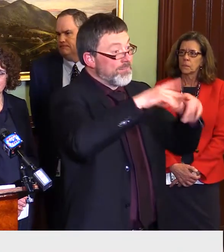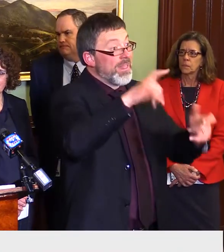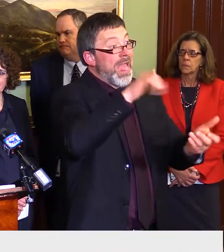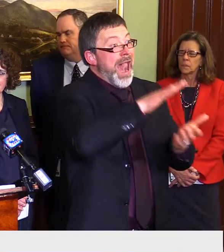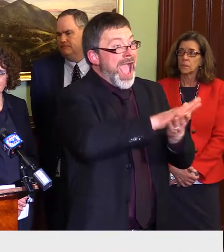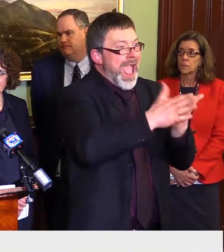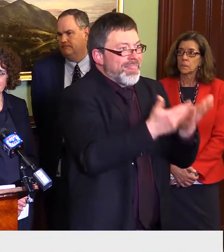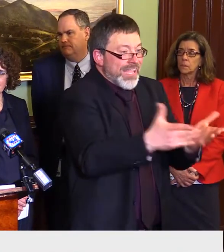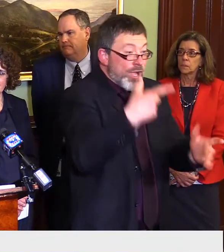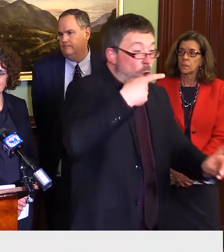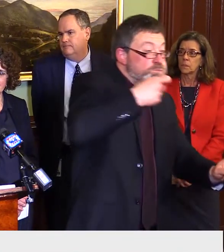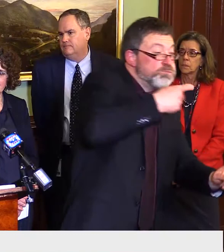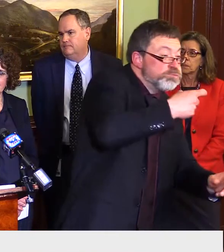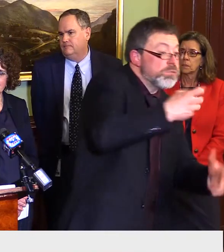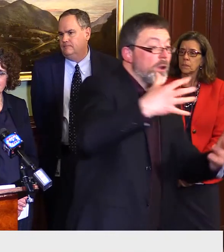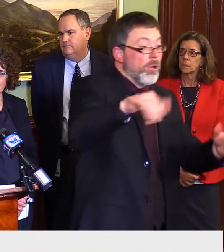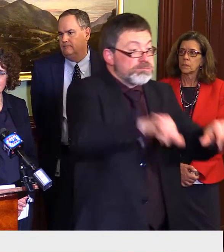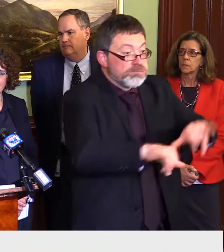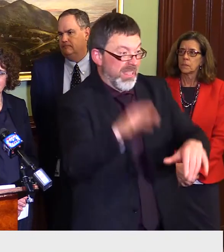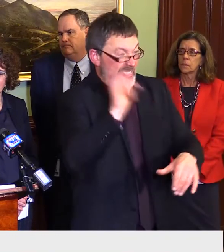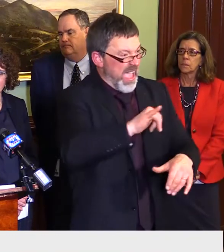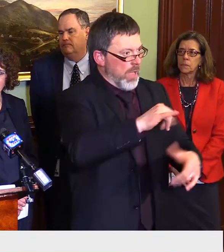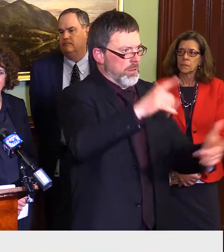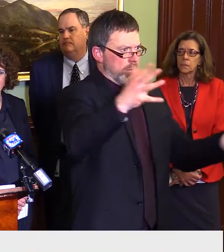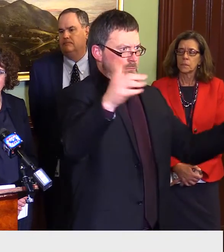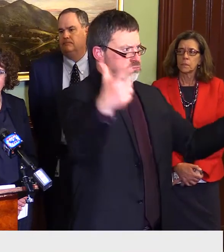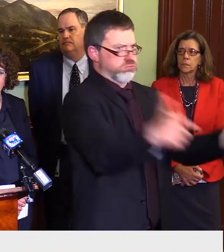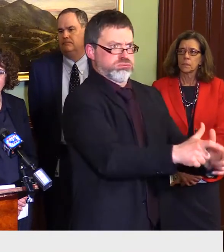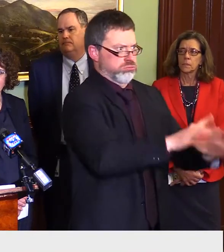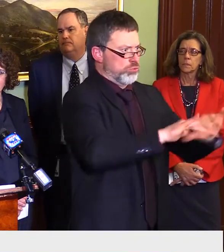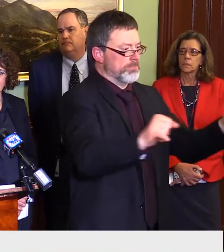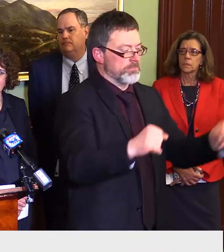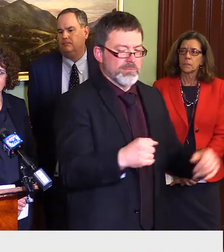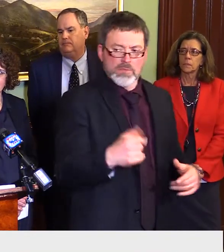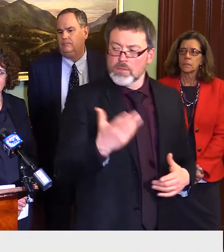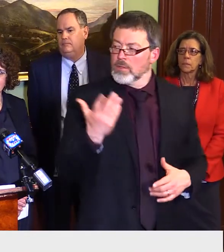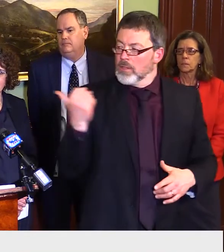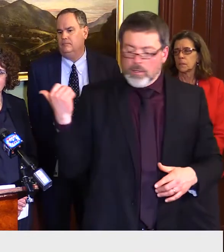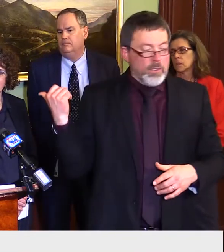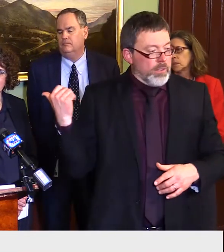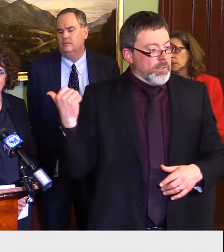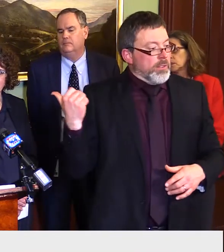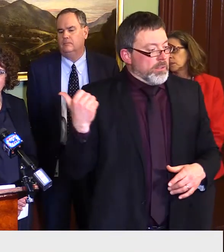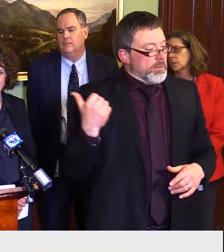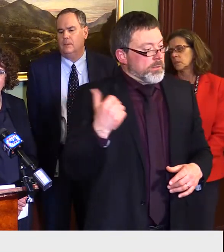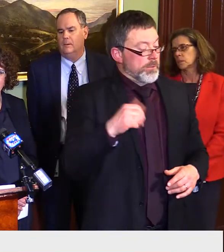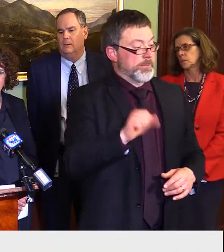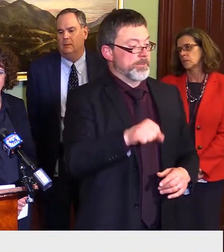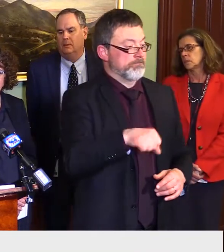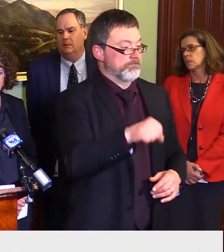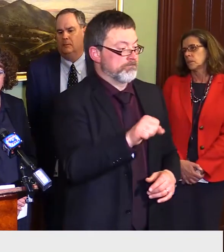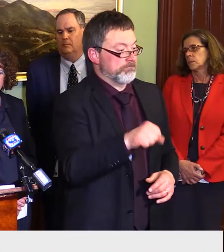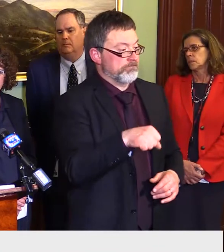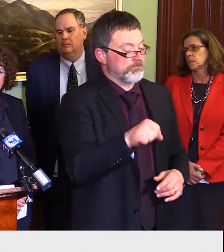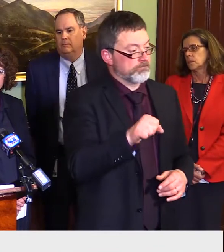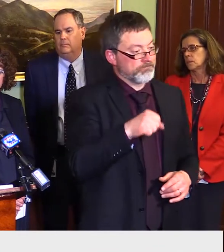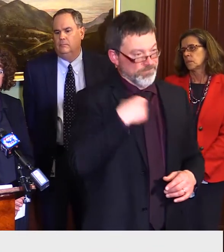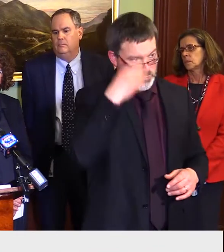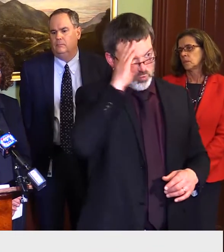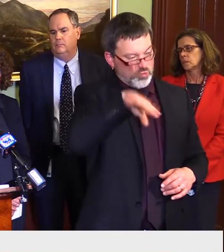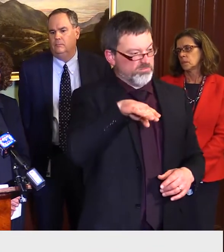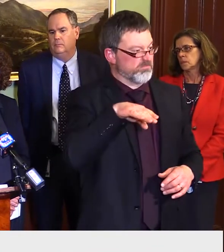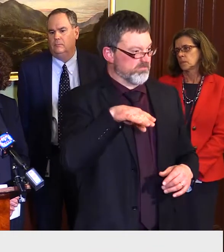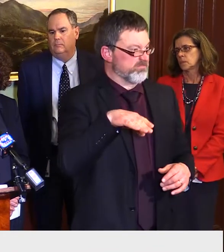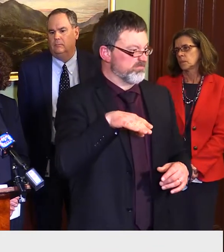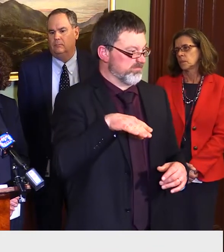this emergency declaration would do, whether that would free up any resources from, let's say, any federal institutions that might have stockpiles of